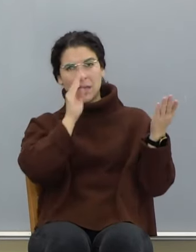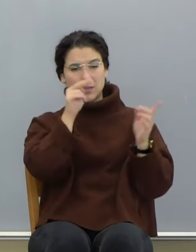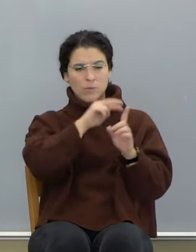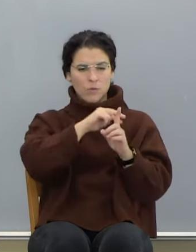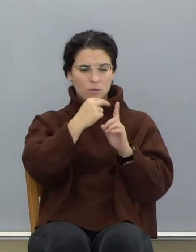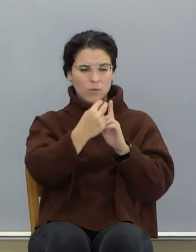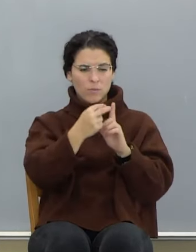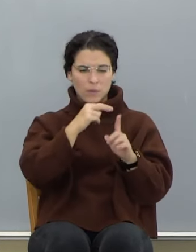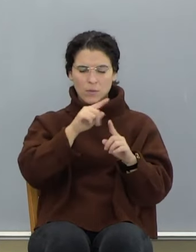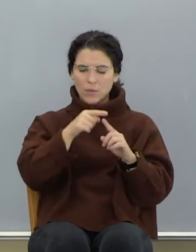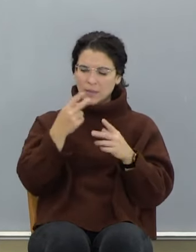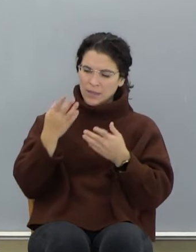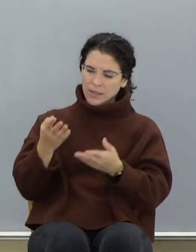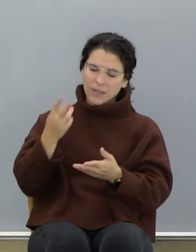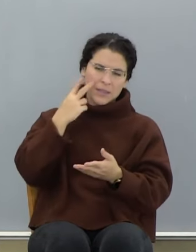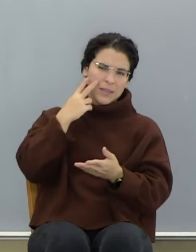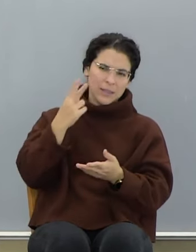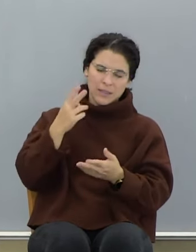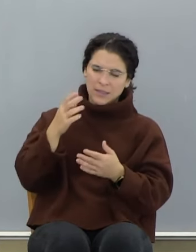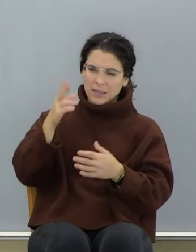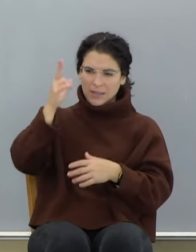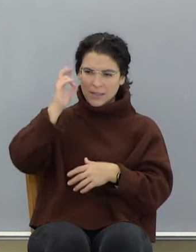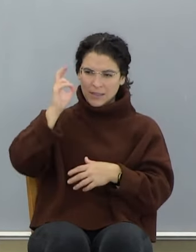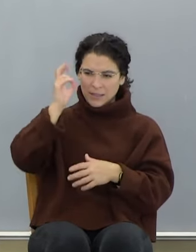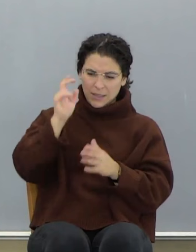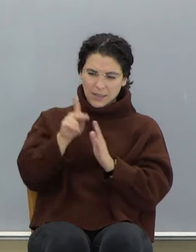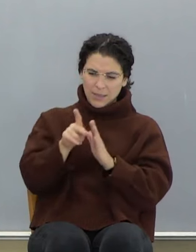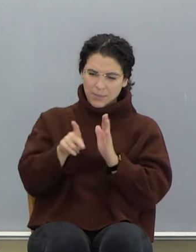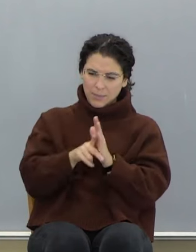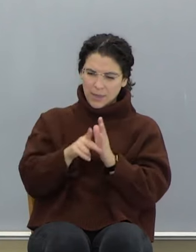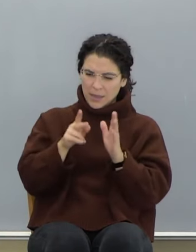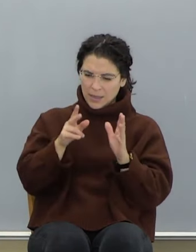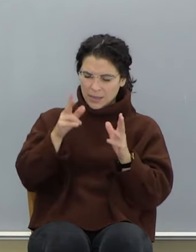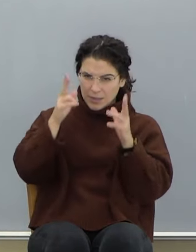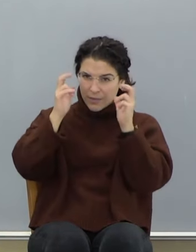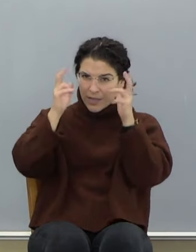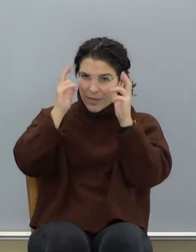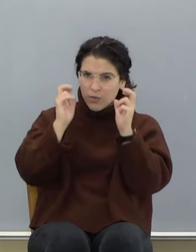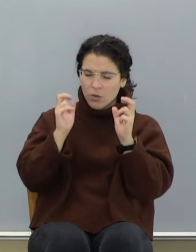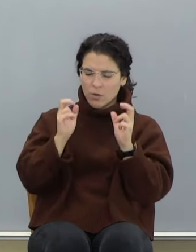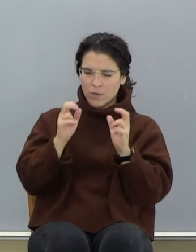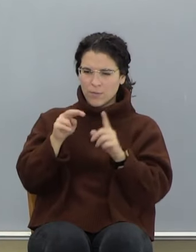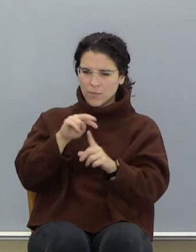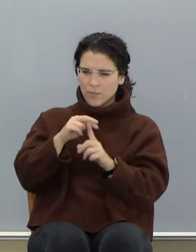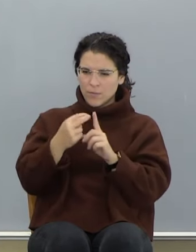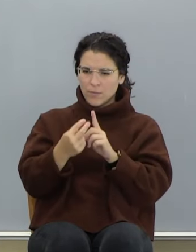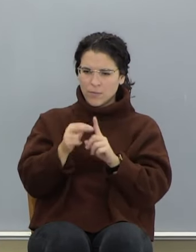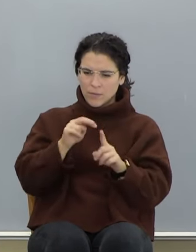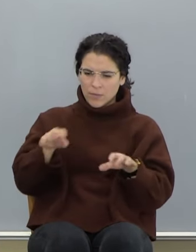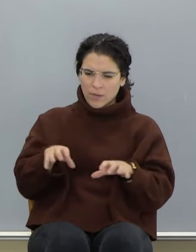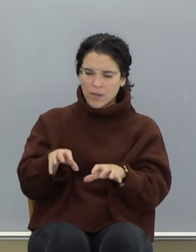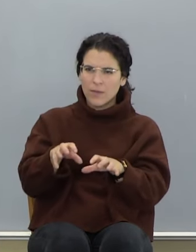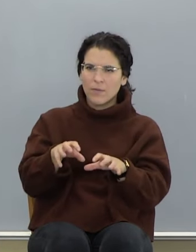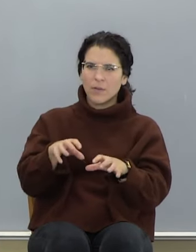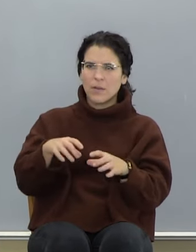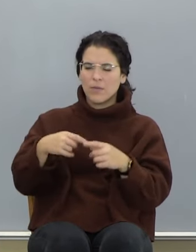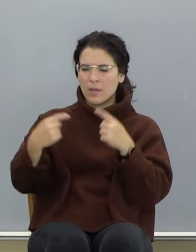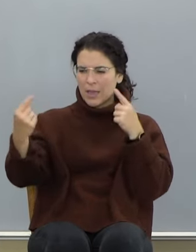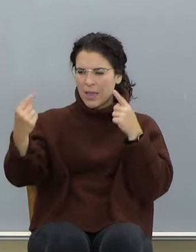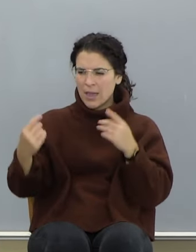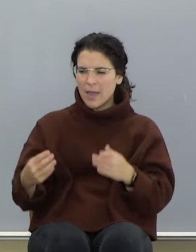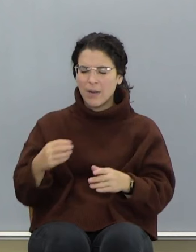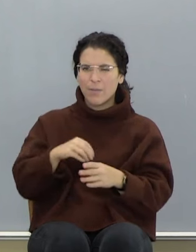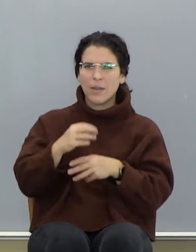he views the satanic policy of evil, when he views the activity of the adversary in